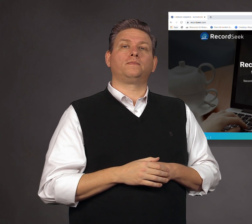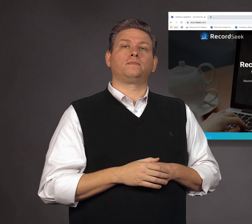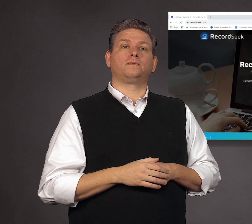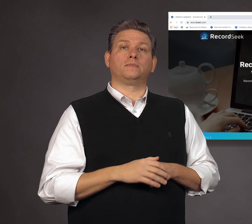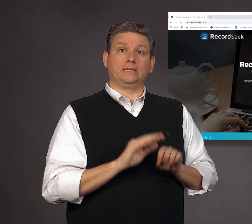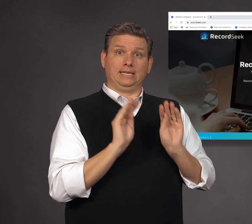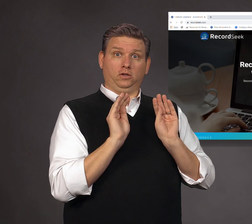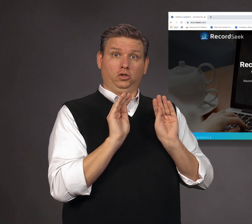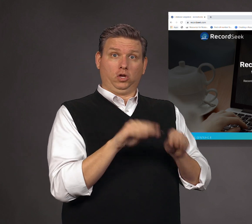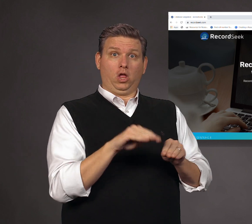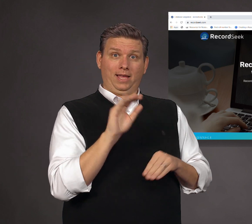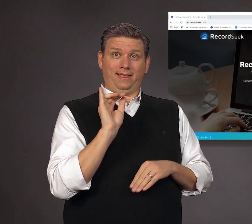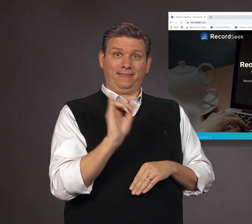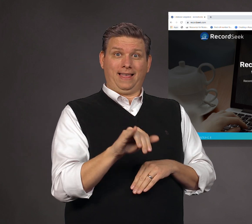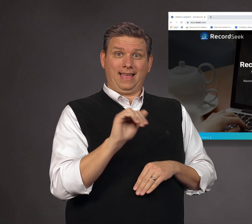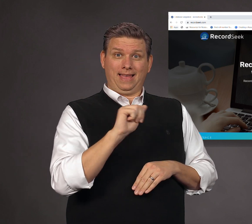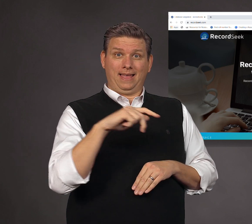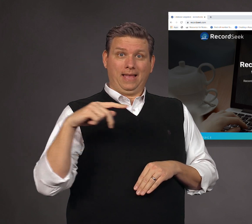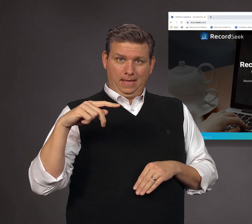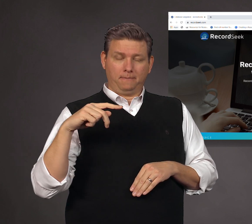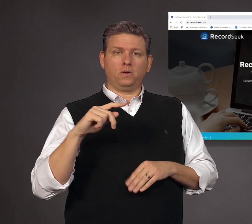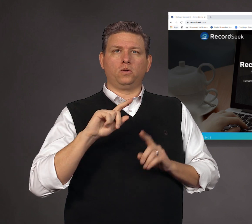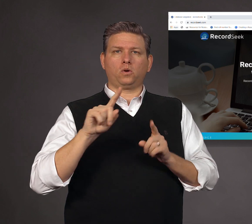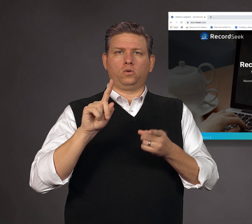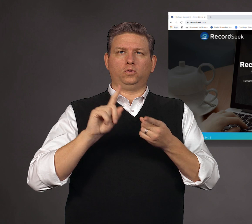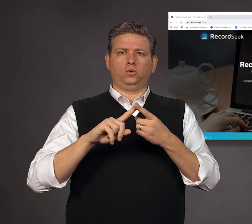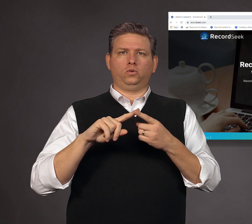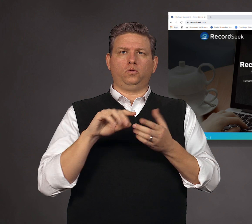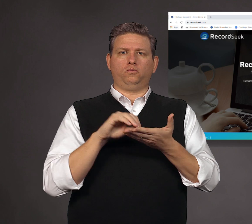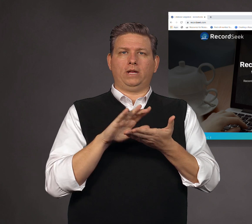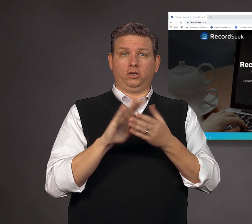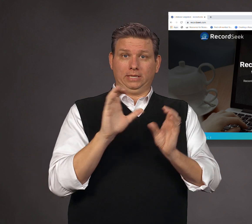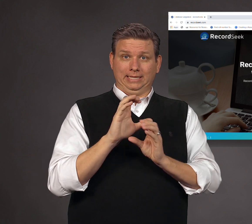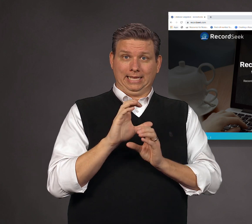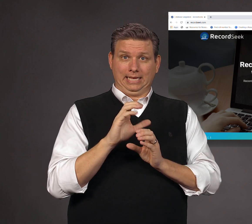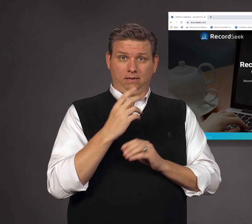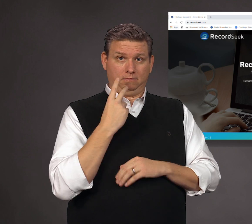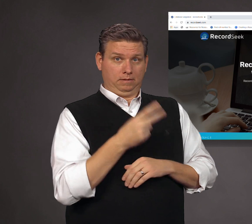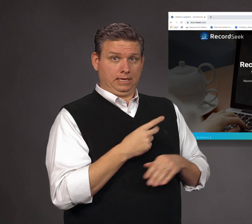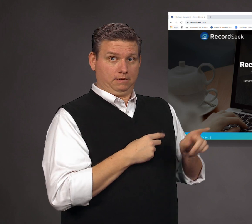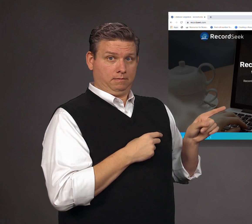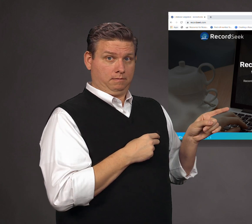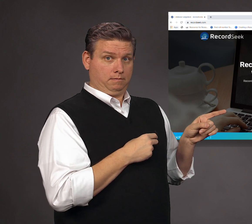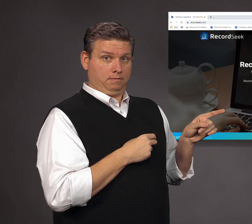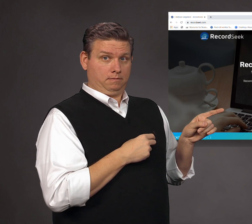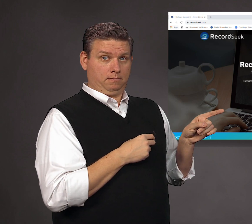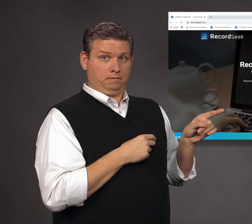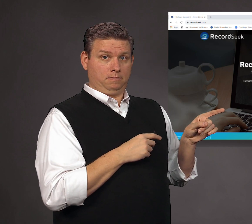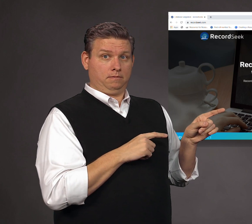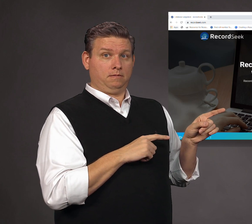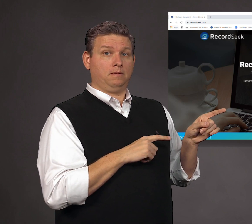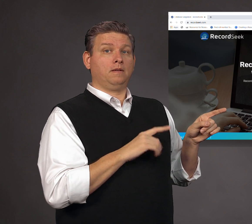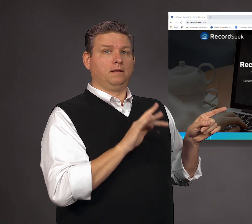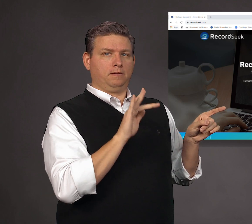Installing the extension is as simple as navigating to RecordSeek.com and dragging the RecordSeek button up to your browser's bookmark bar